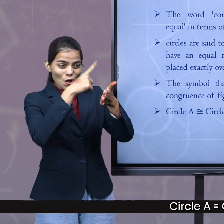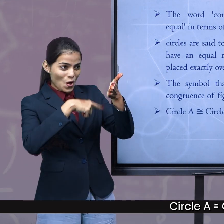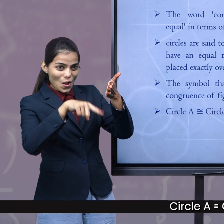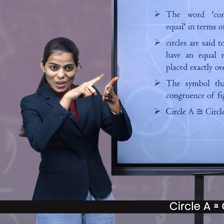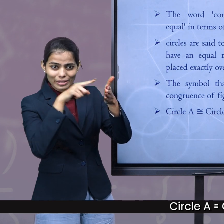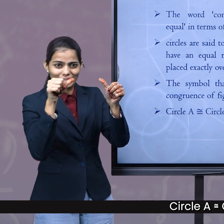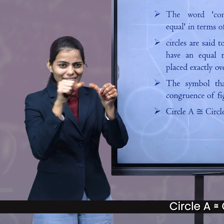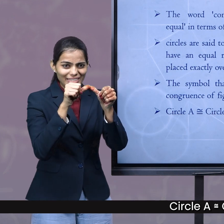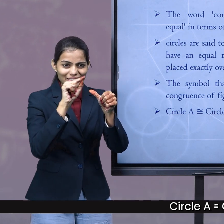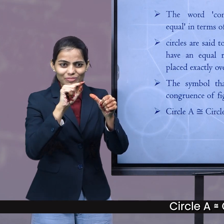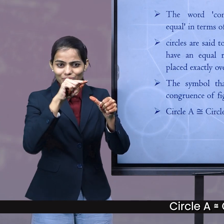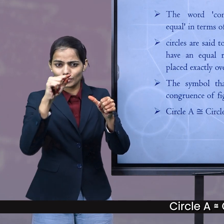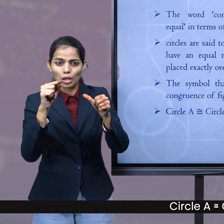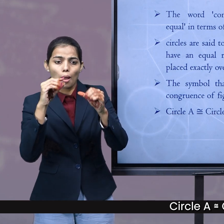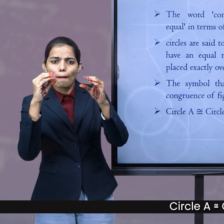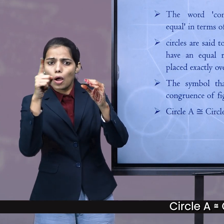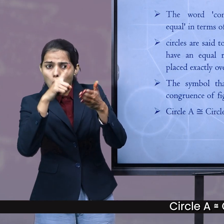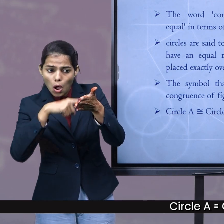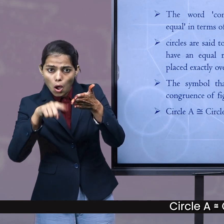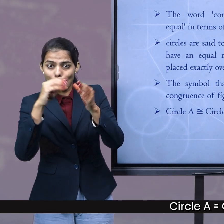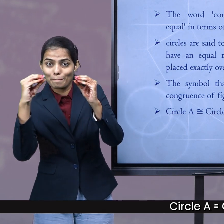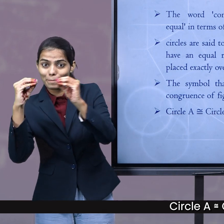Circle A is congruent to circle B.